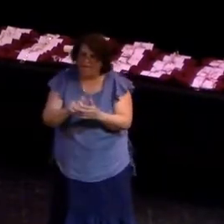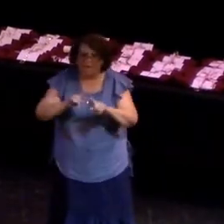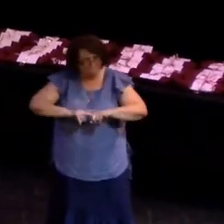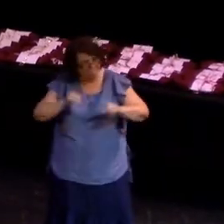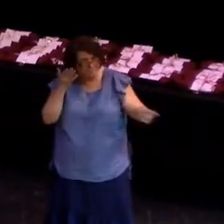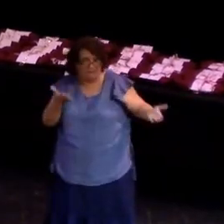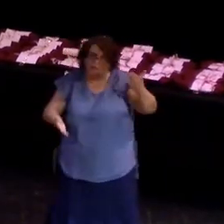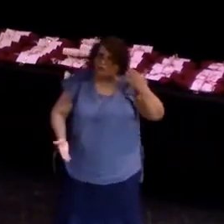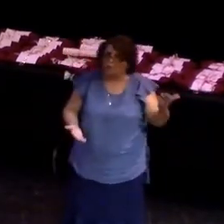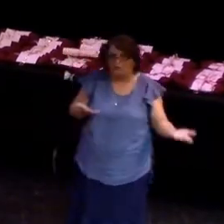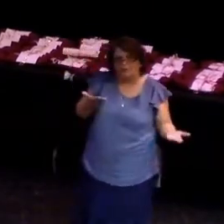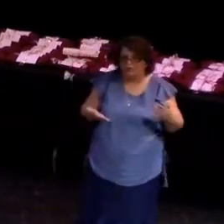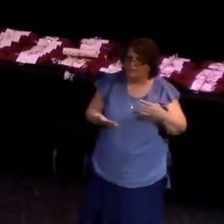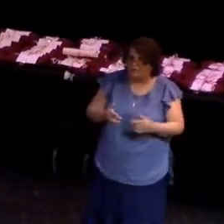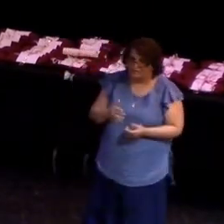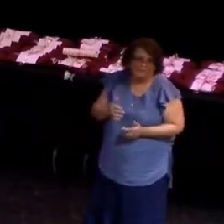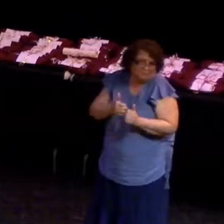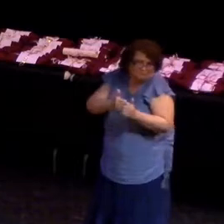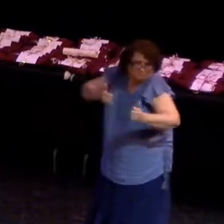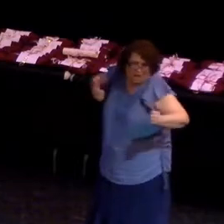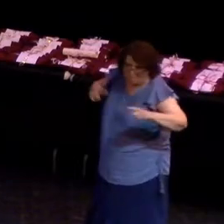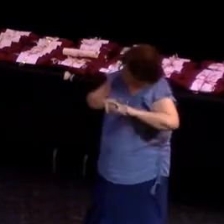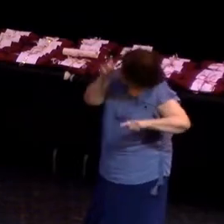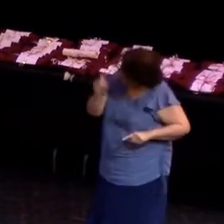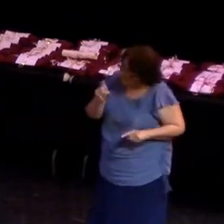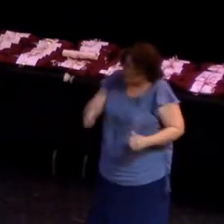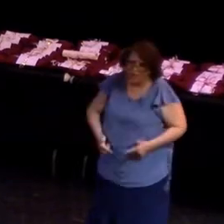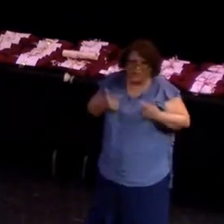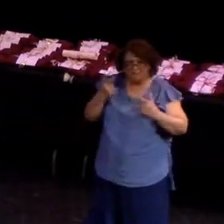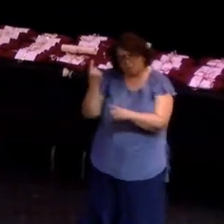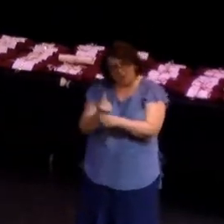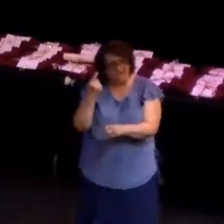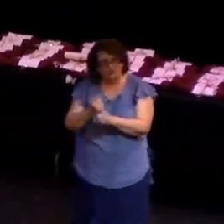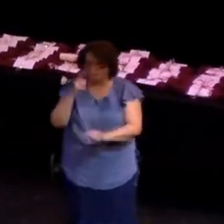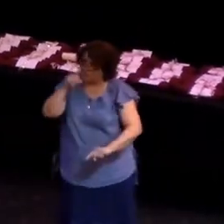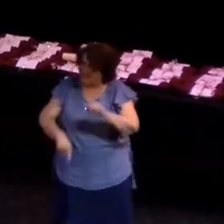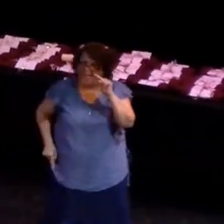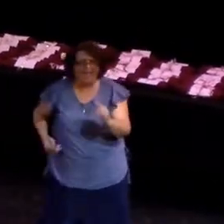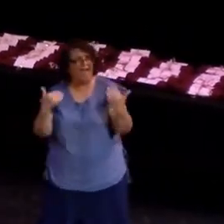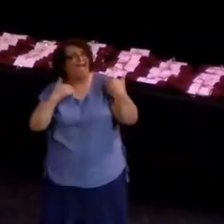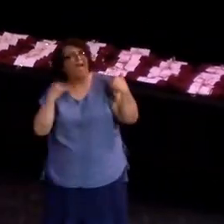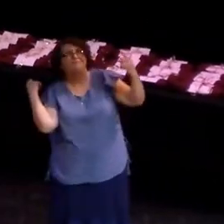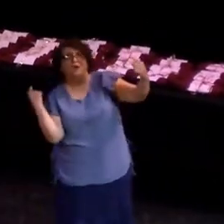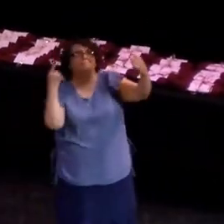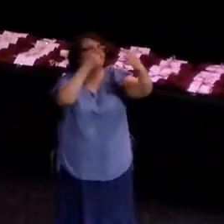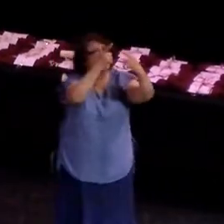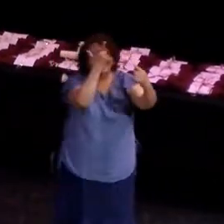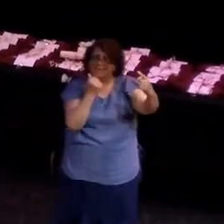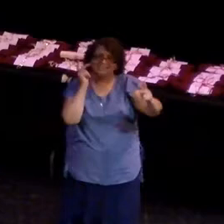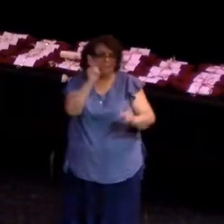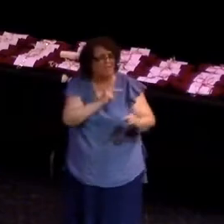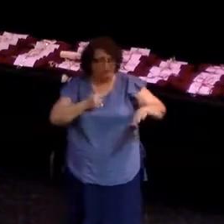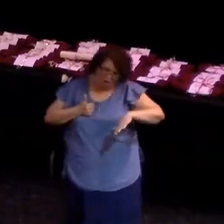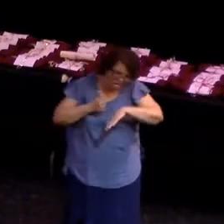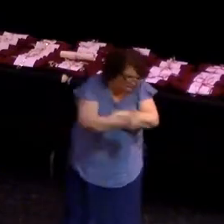block, or maybe you're a distant, but you have to live square, and you can't have a mission, cause a free individual's a threat to the system.